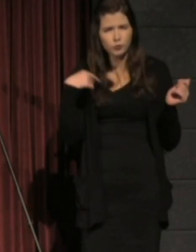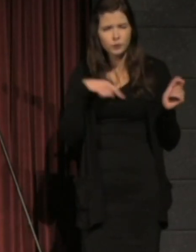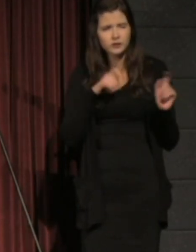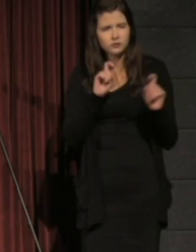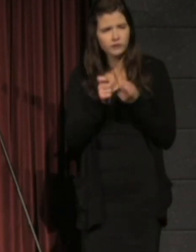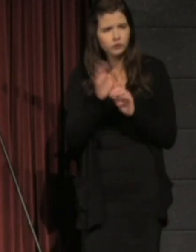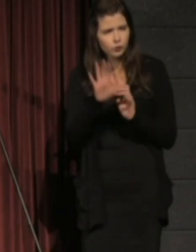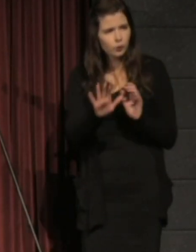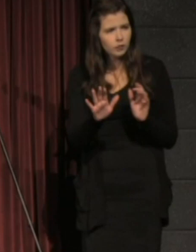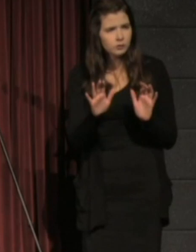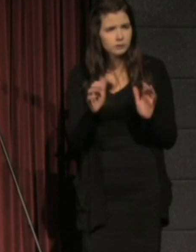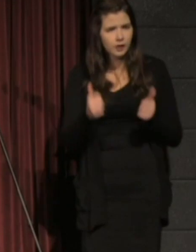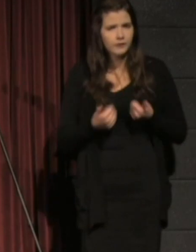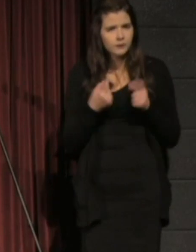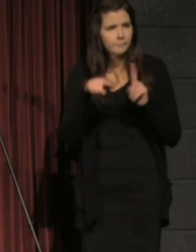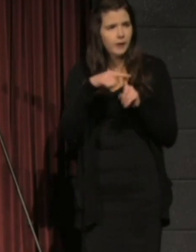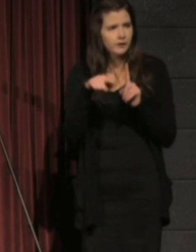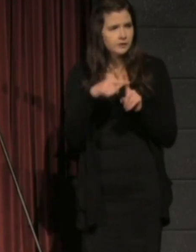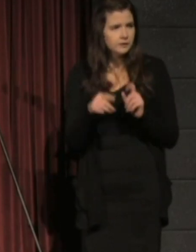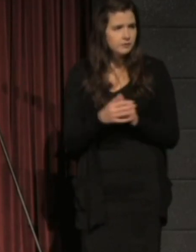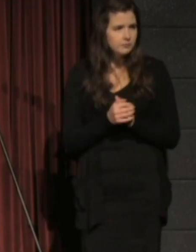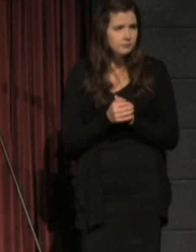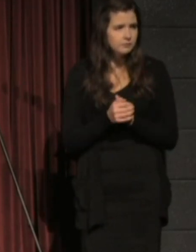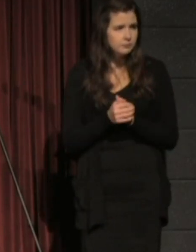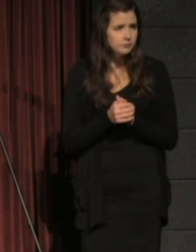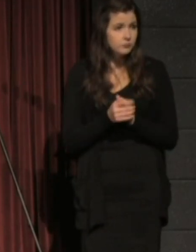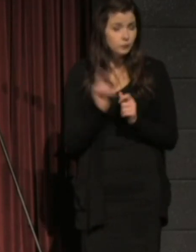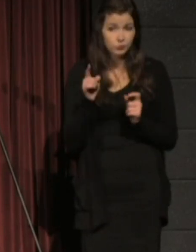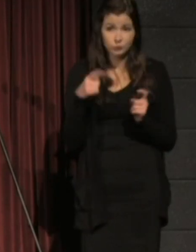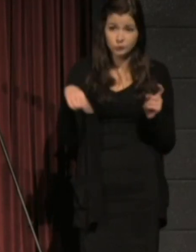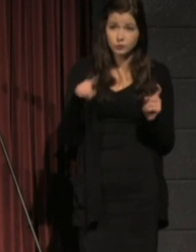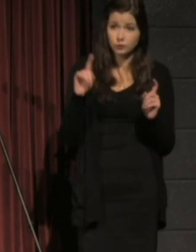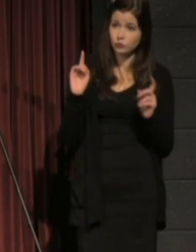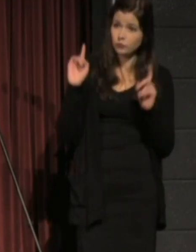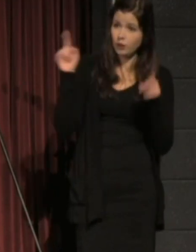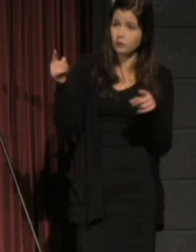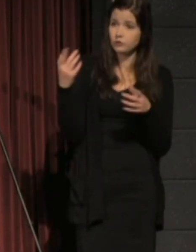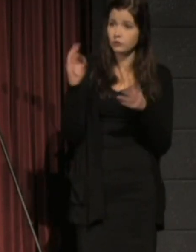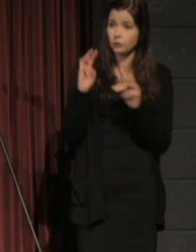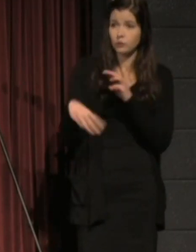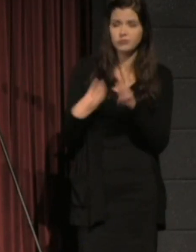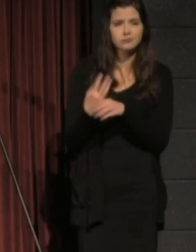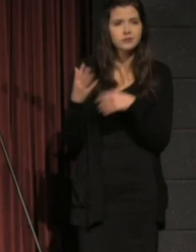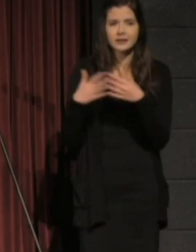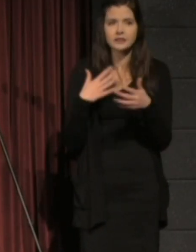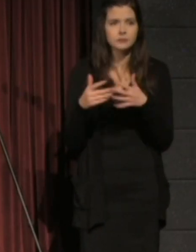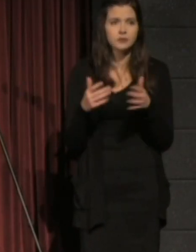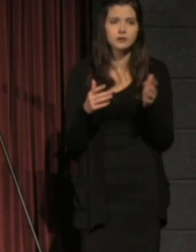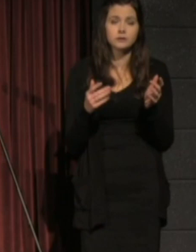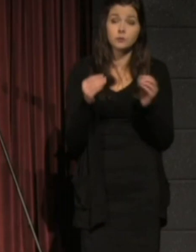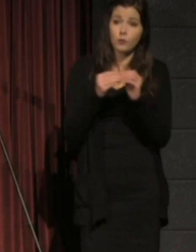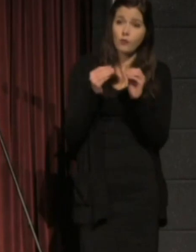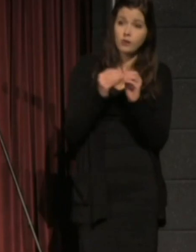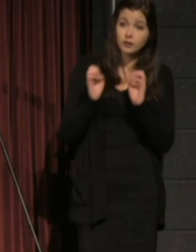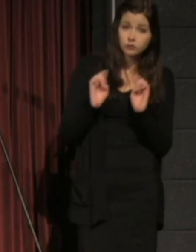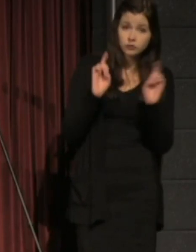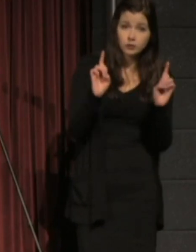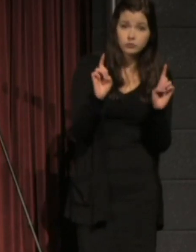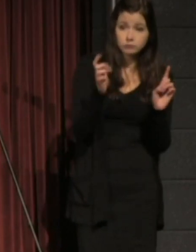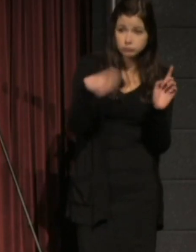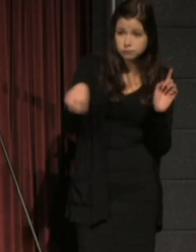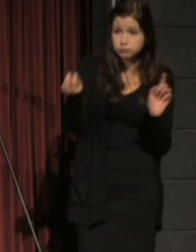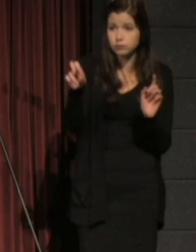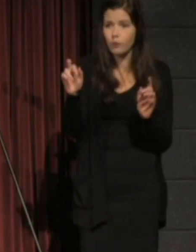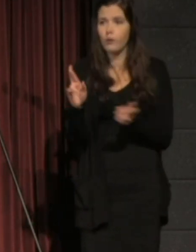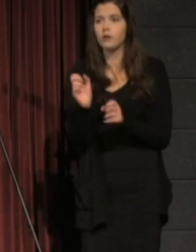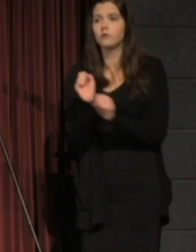your life in a very positive way. As you go out into the world, whether it's on to more education or into the